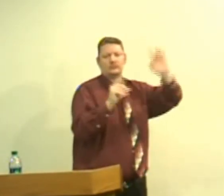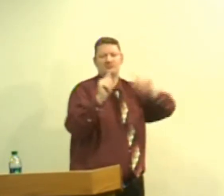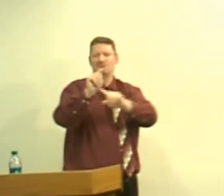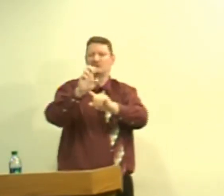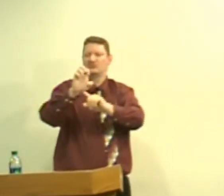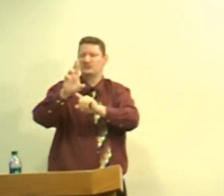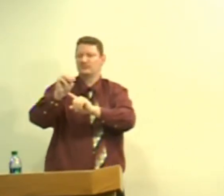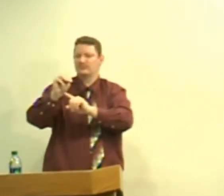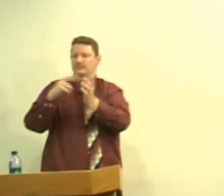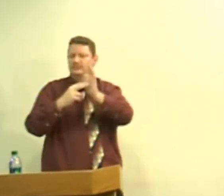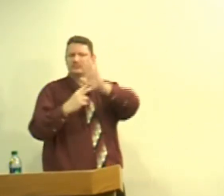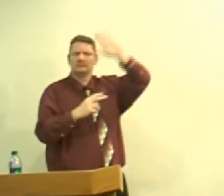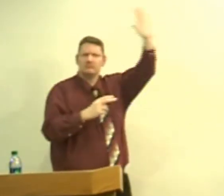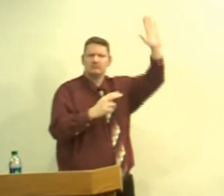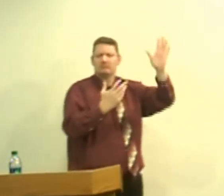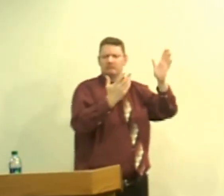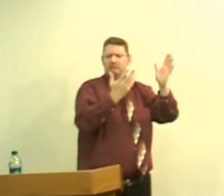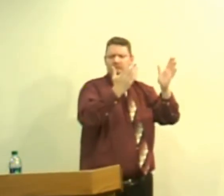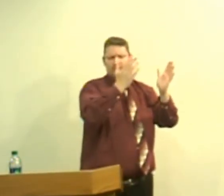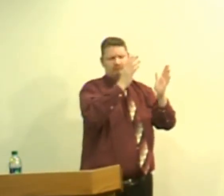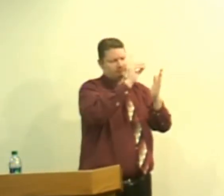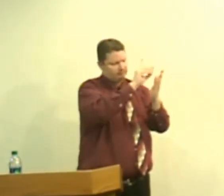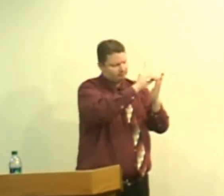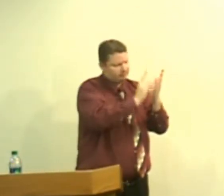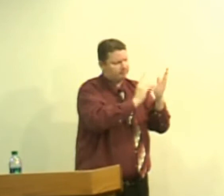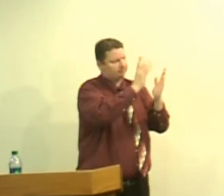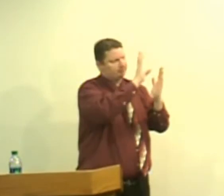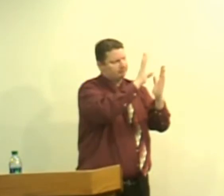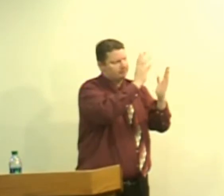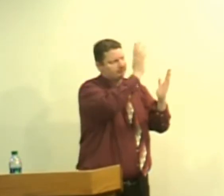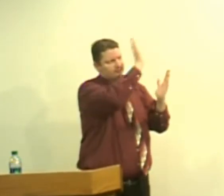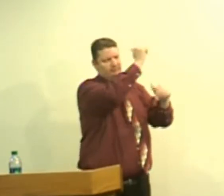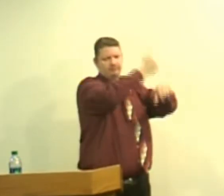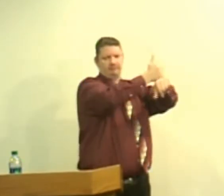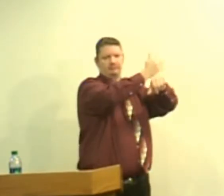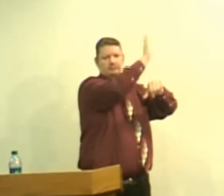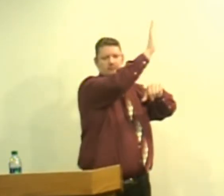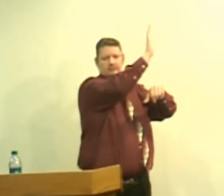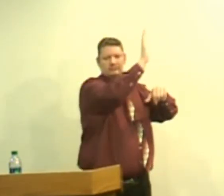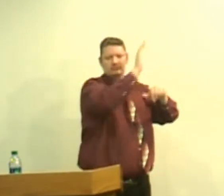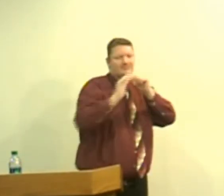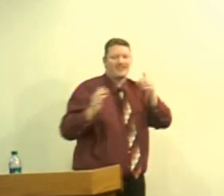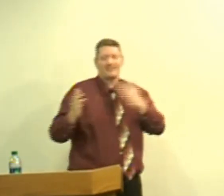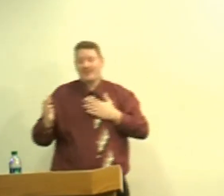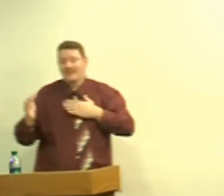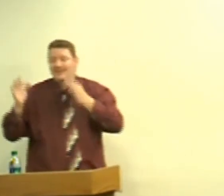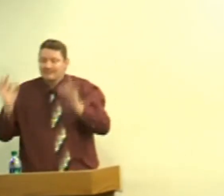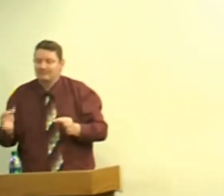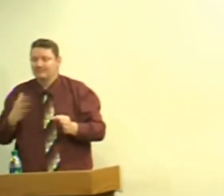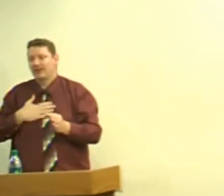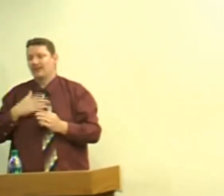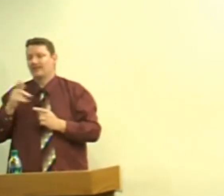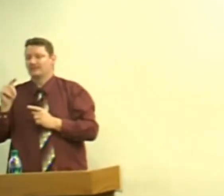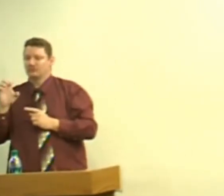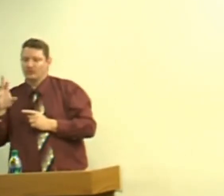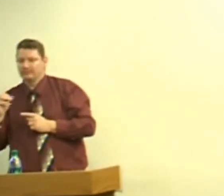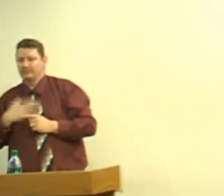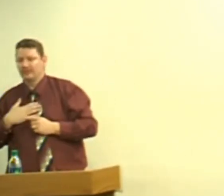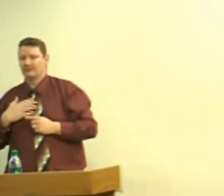what he has established. Not my decisions,